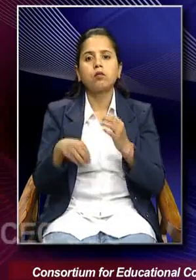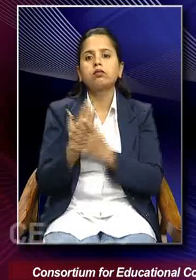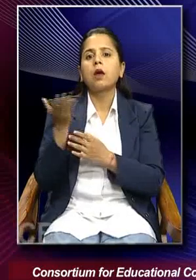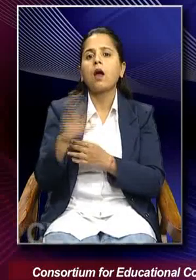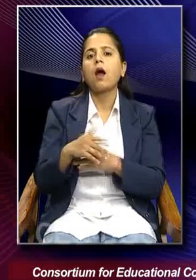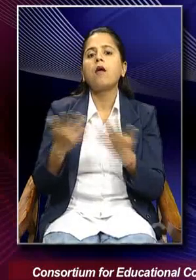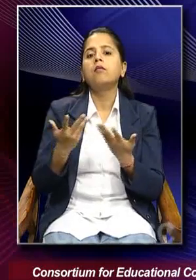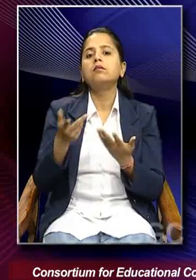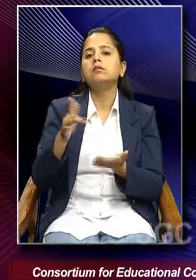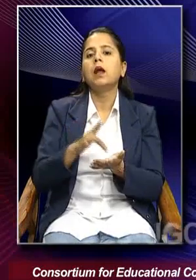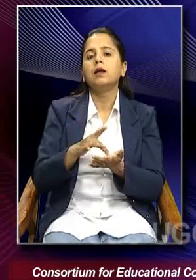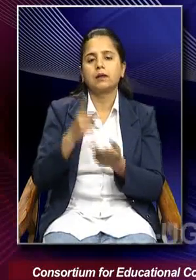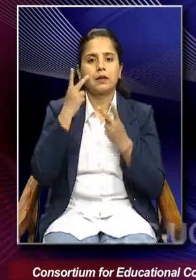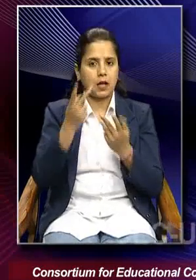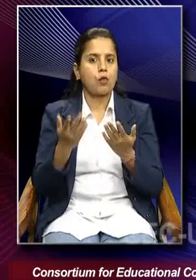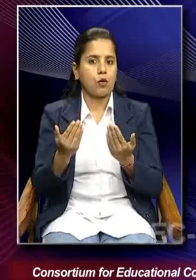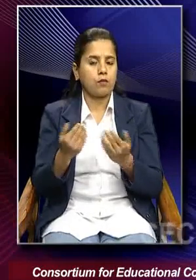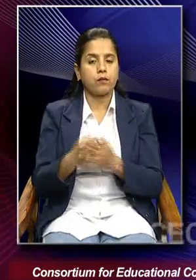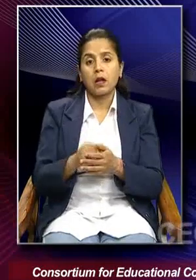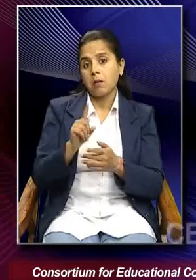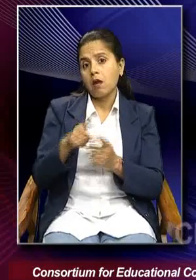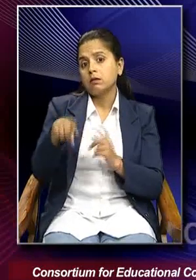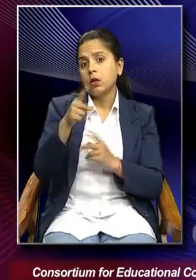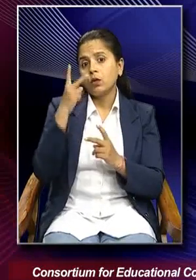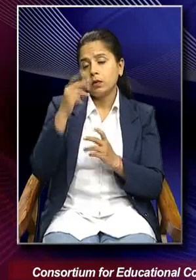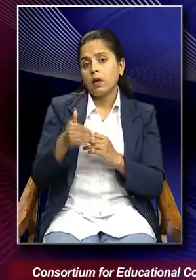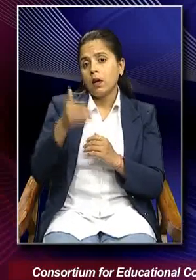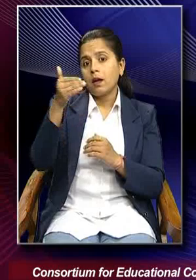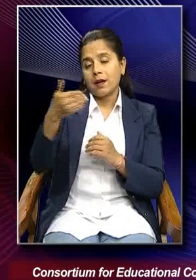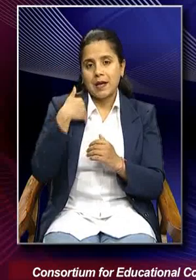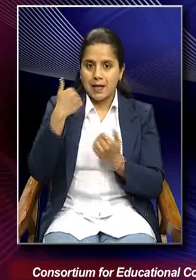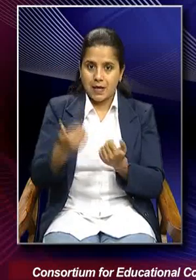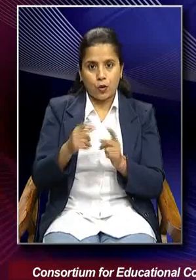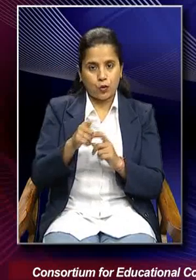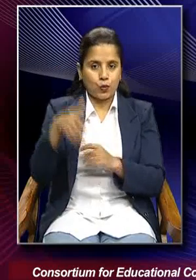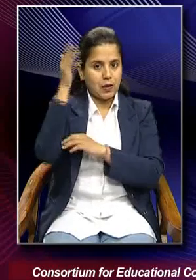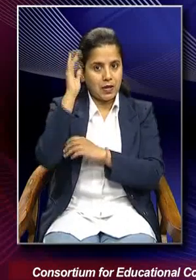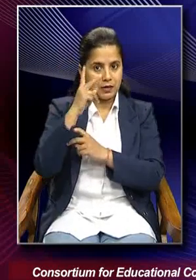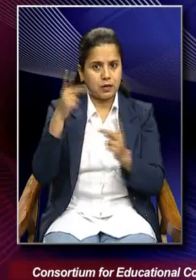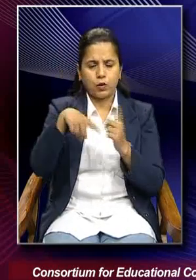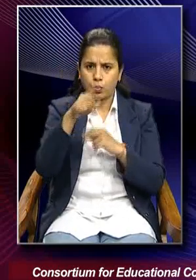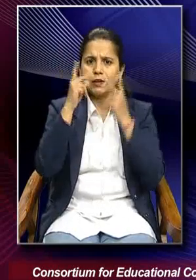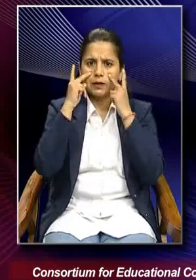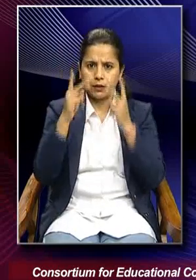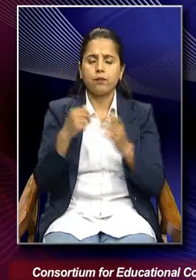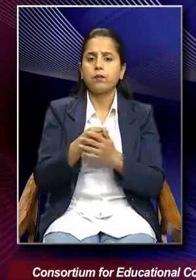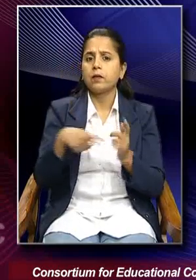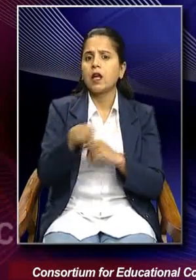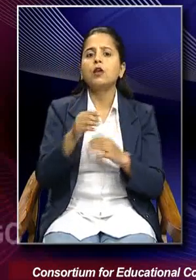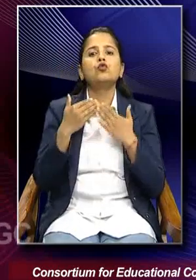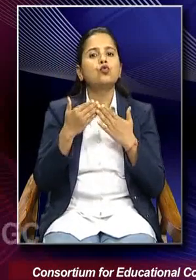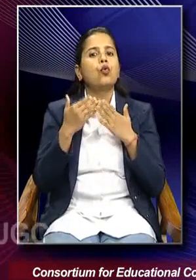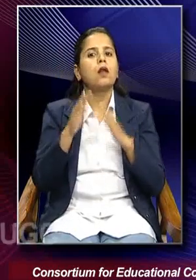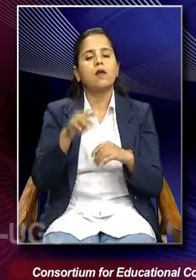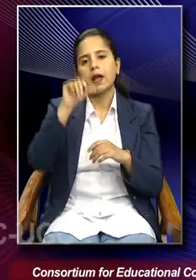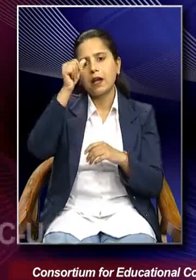originated from. Though you will see when we will move further with our lecture, you will see that there is a school in